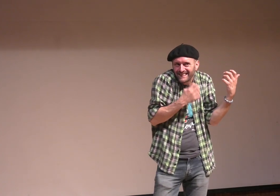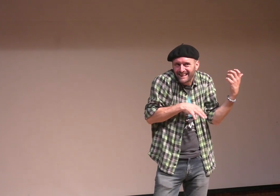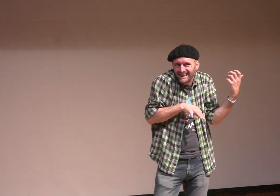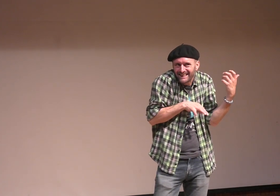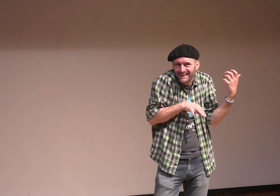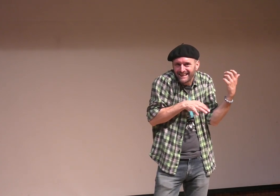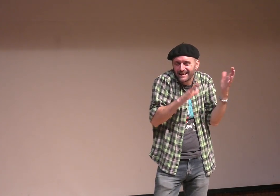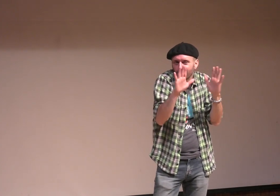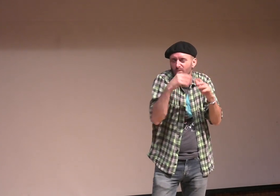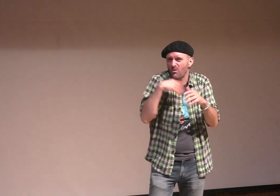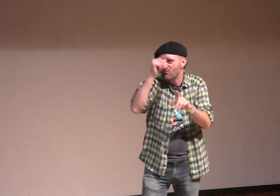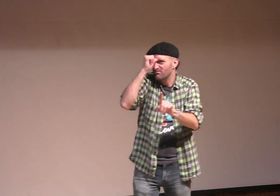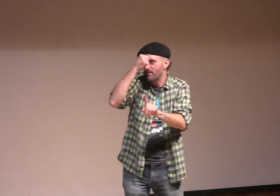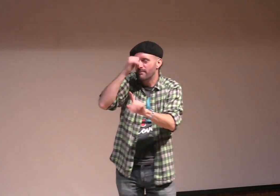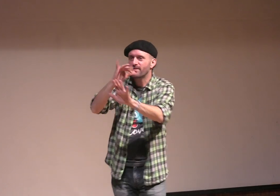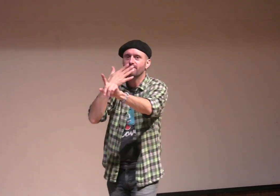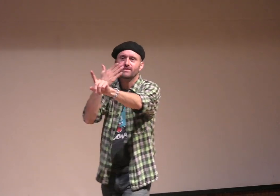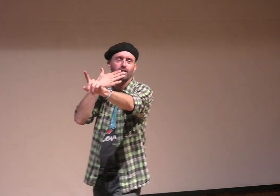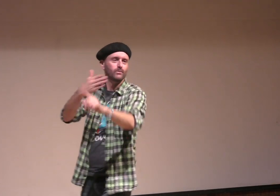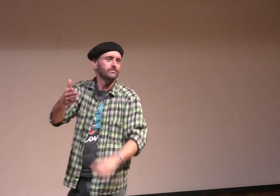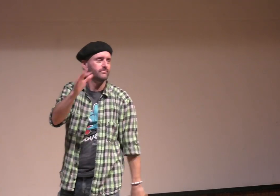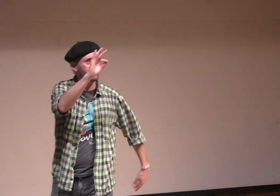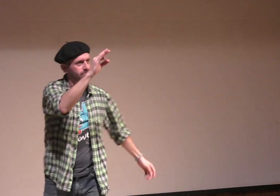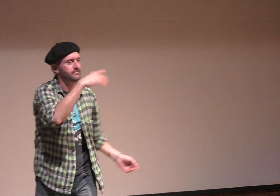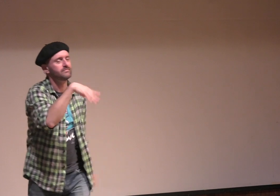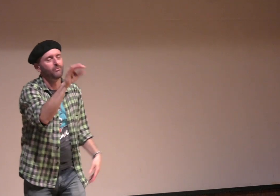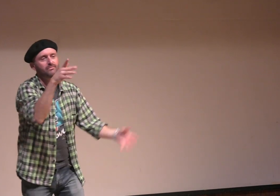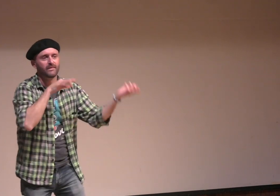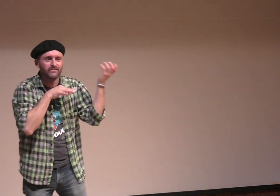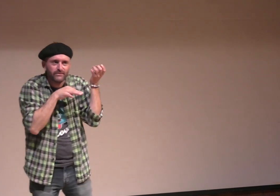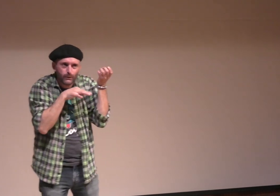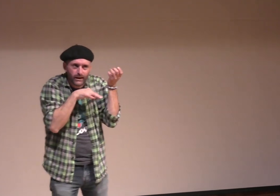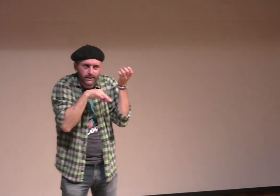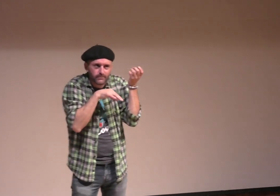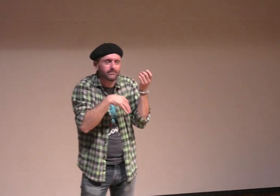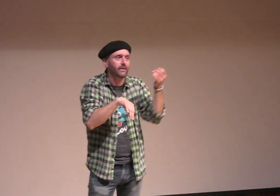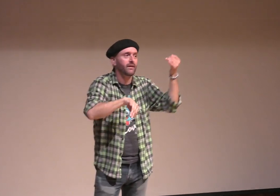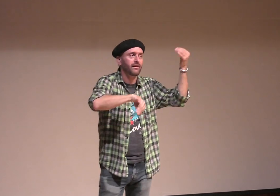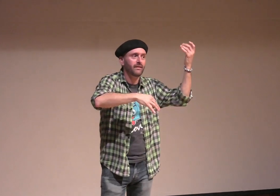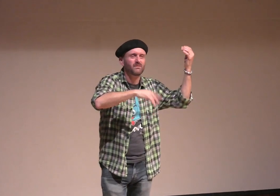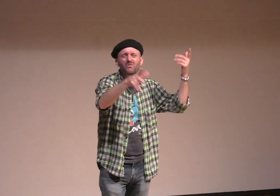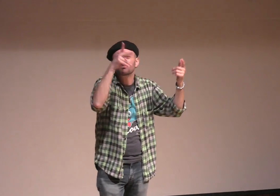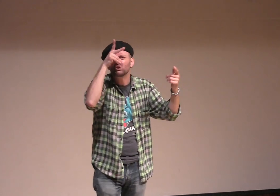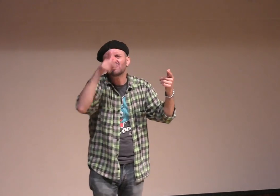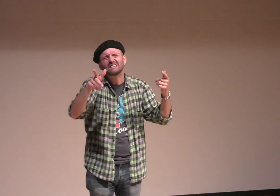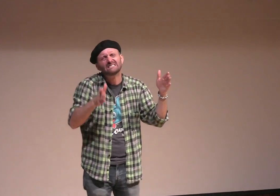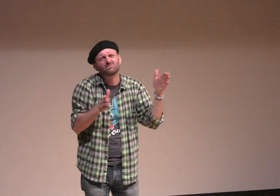Or there's a little violin. All right, so remember that. Thank you for helping me figure out the difference.